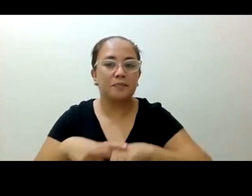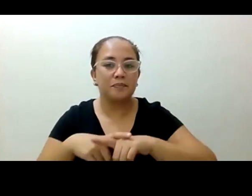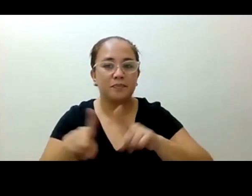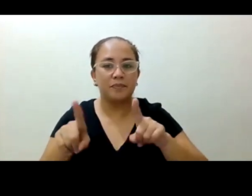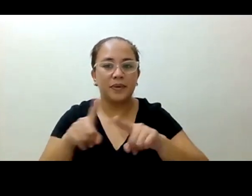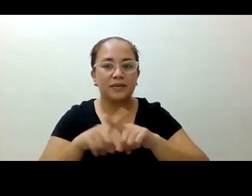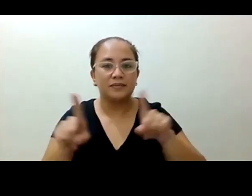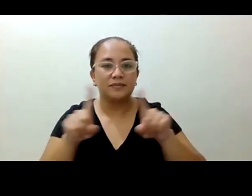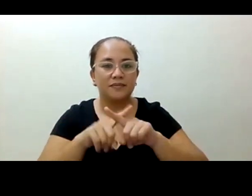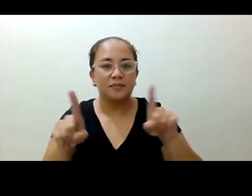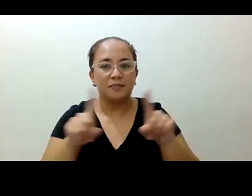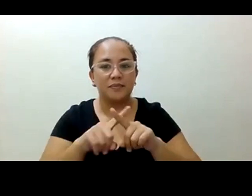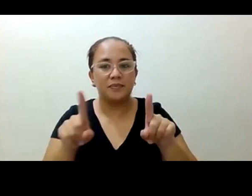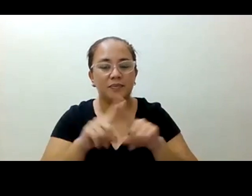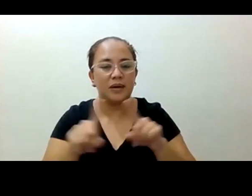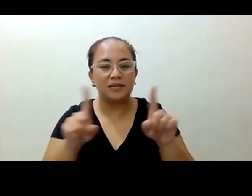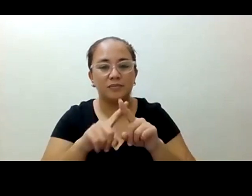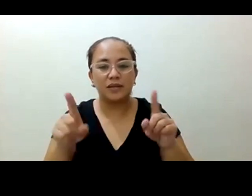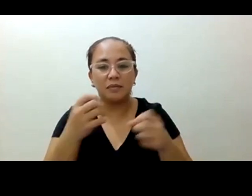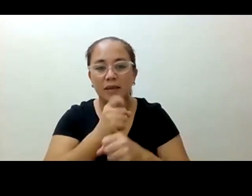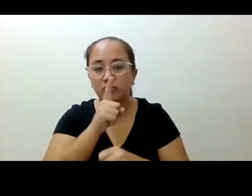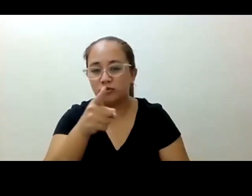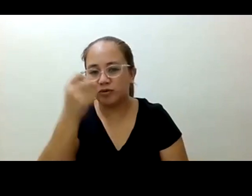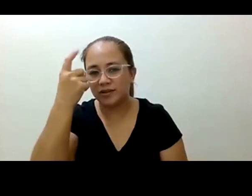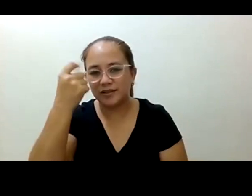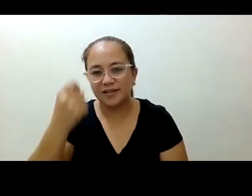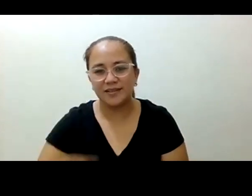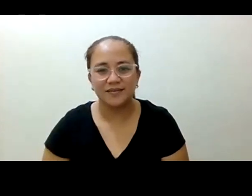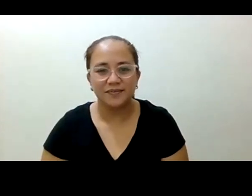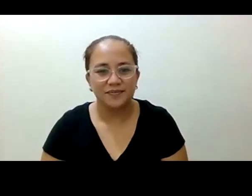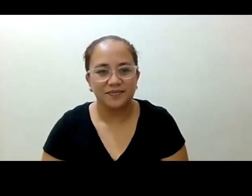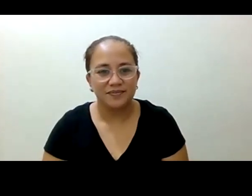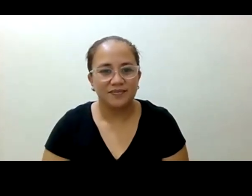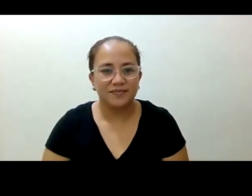you need to make sure you understand. Okay. Any,